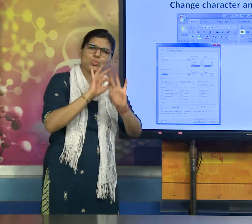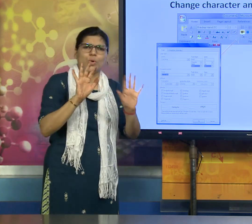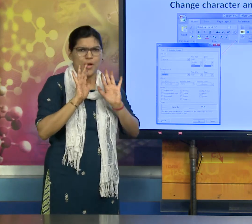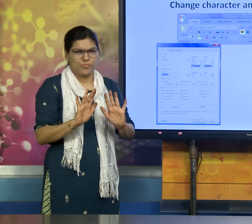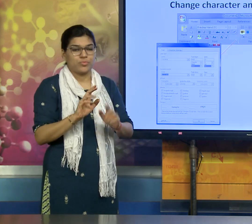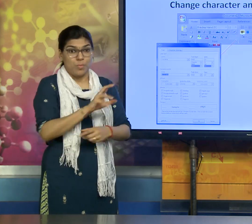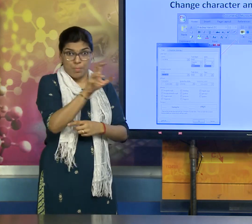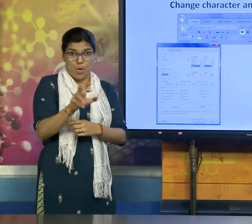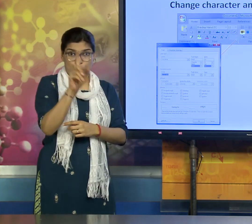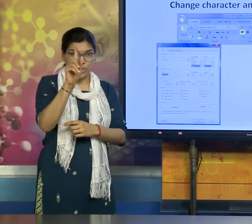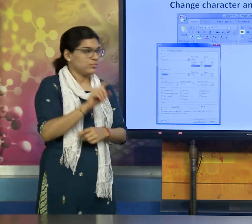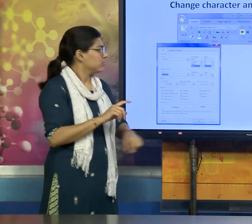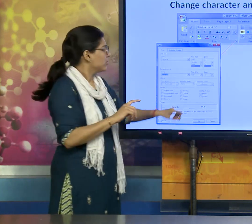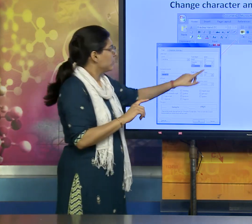want to get in deep.